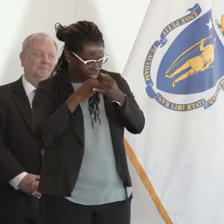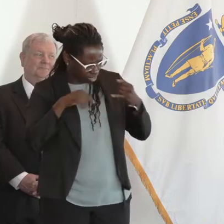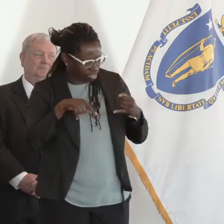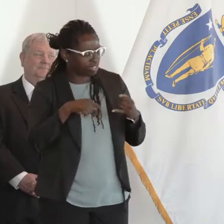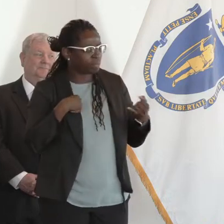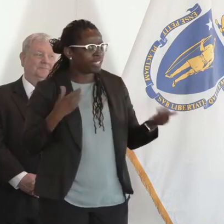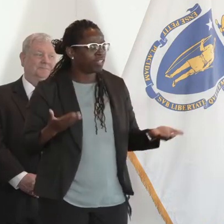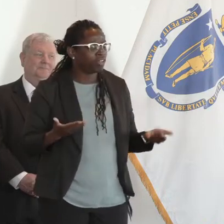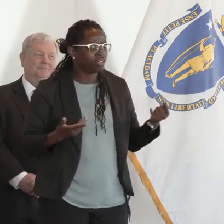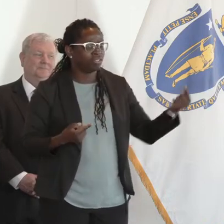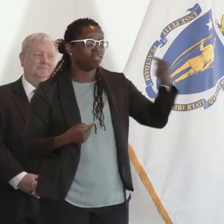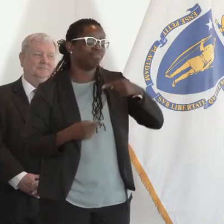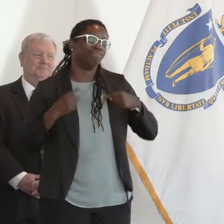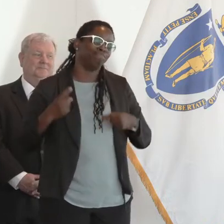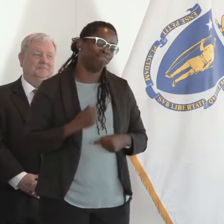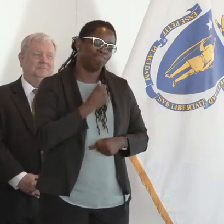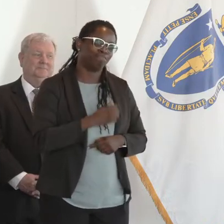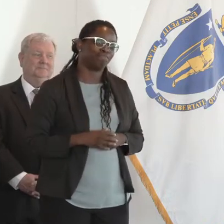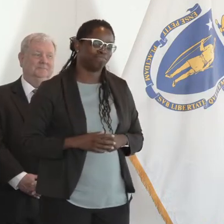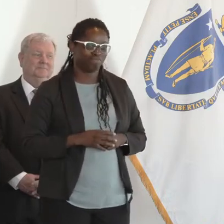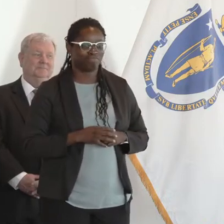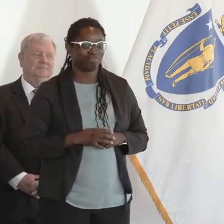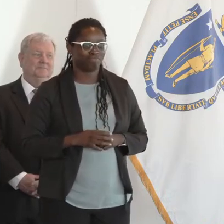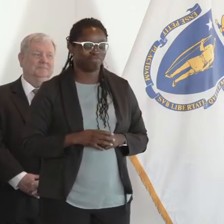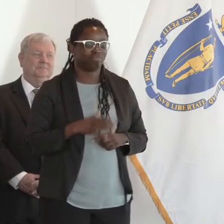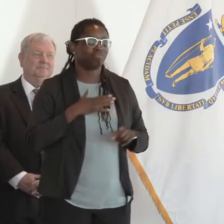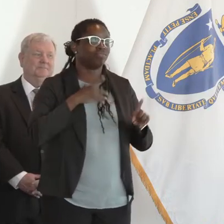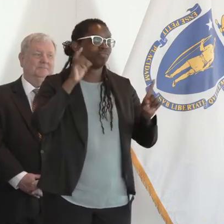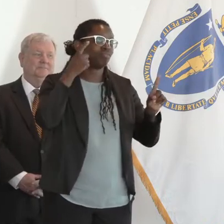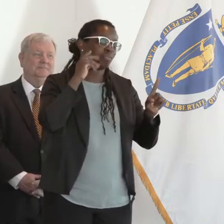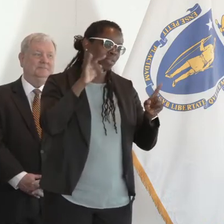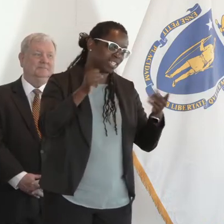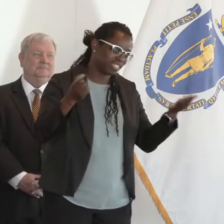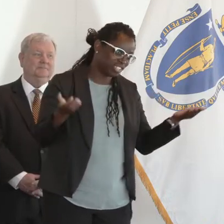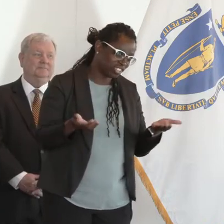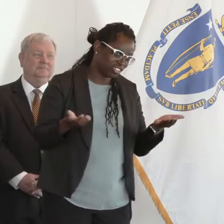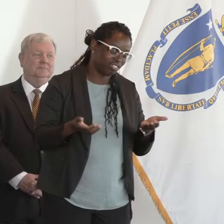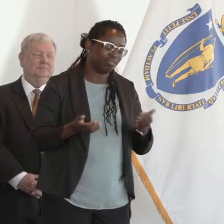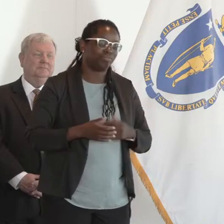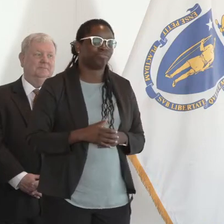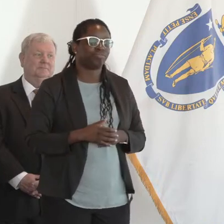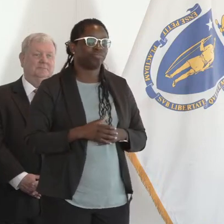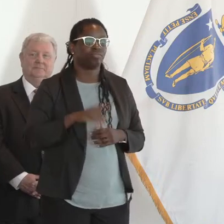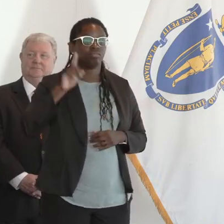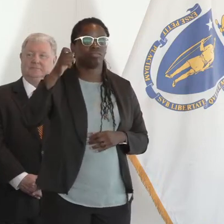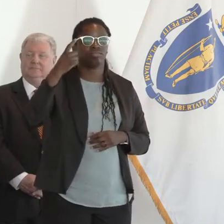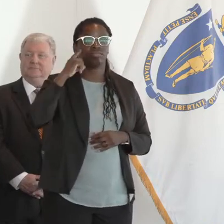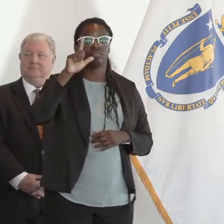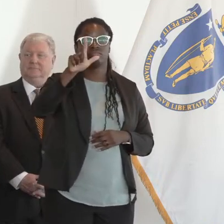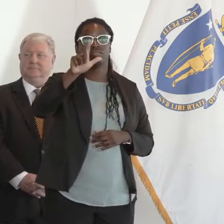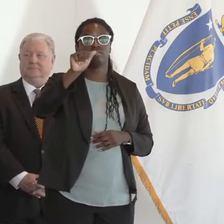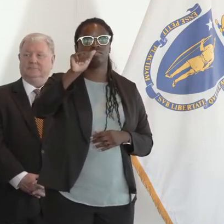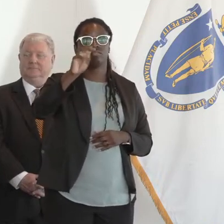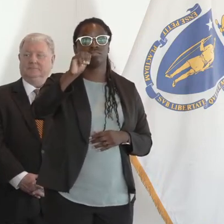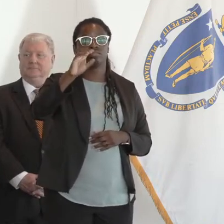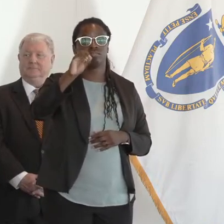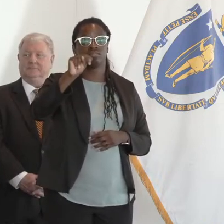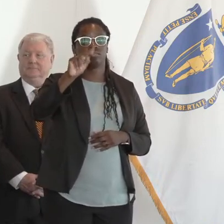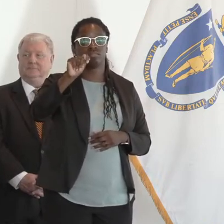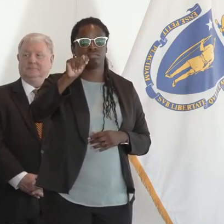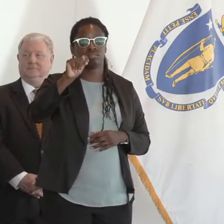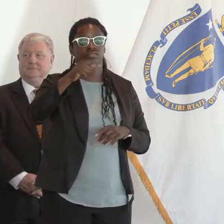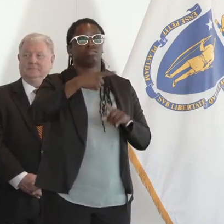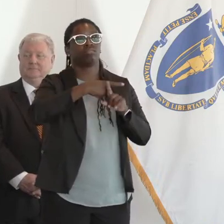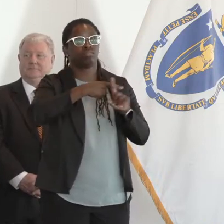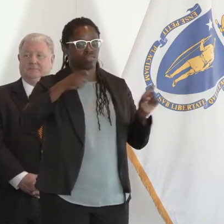have Governor Mills with us. Governor Ned Lamont from Connecticut. a kid. Basketball was invented in